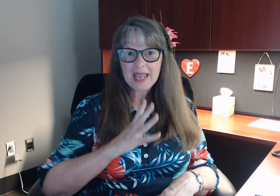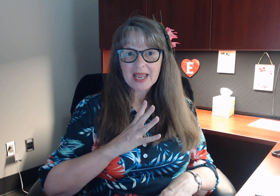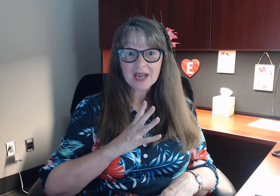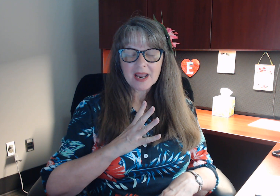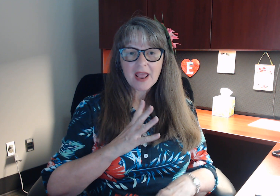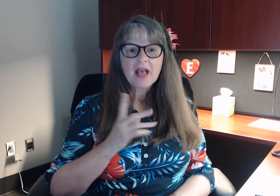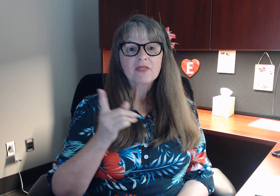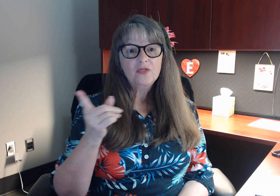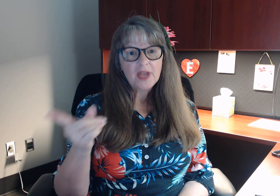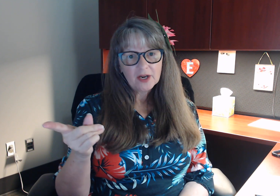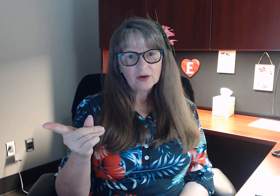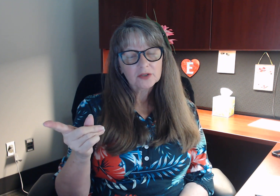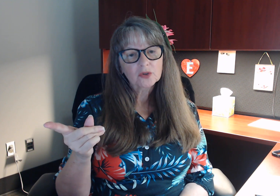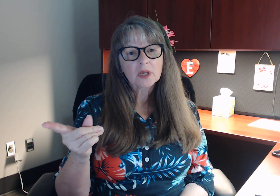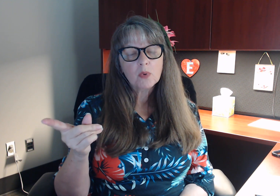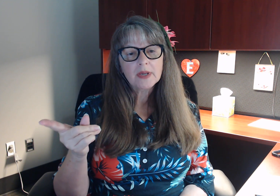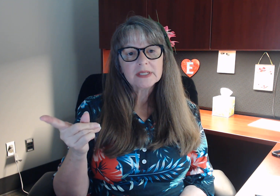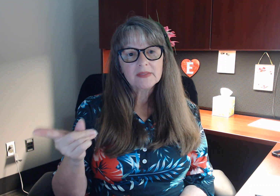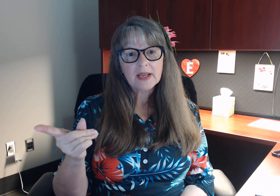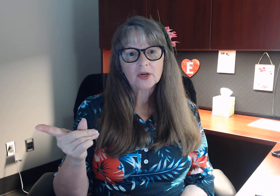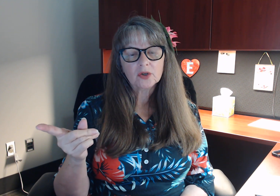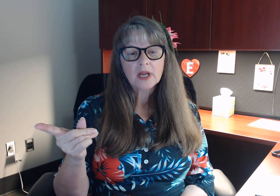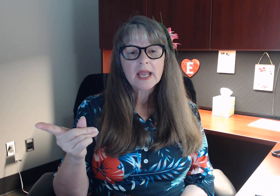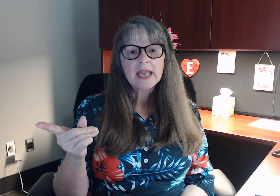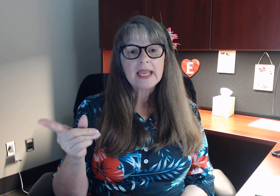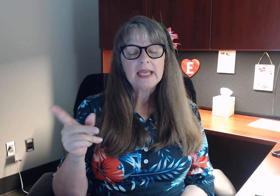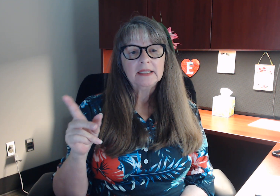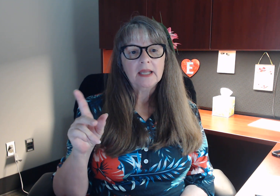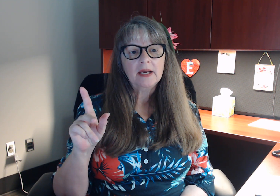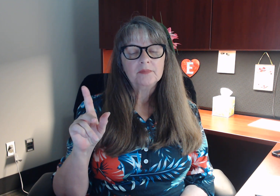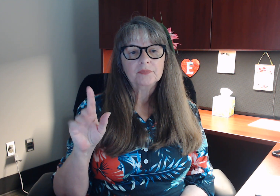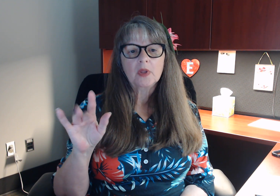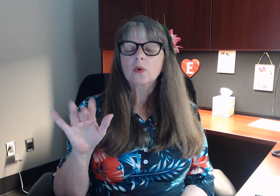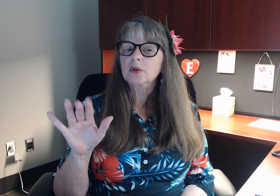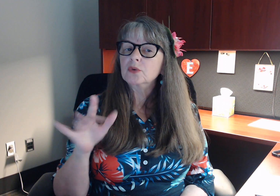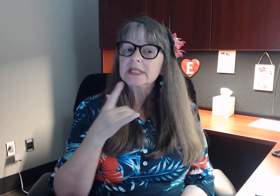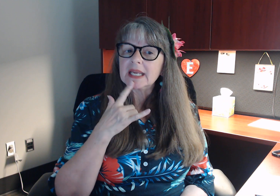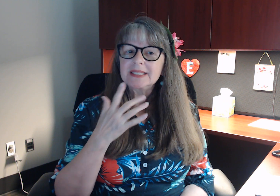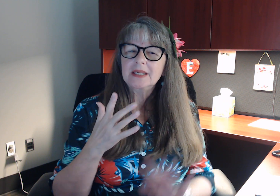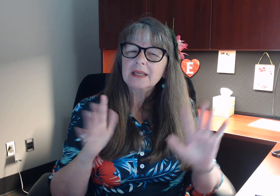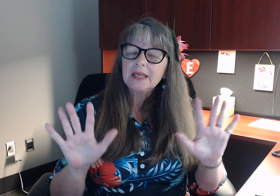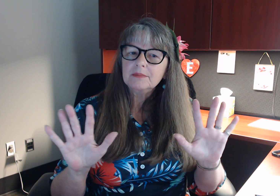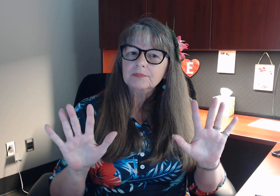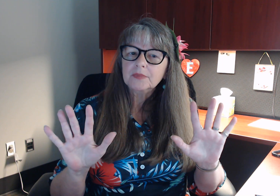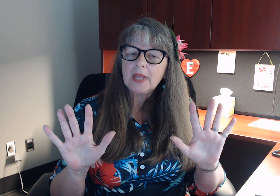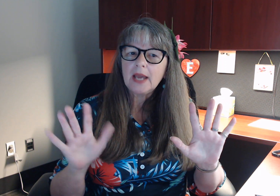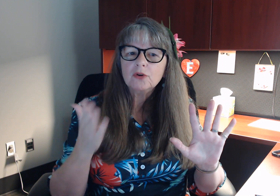man there. So you're going to point to there in, or you could say, because he I don't know if he